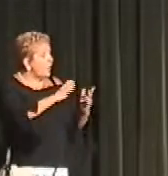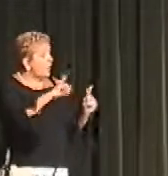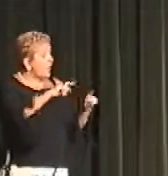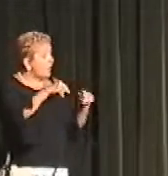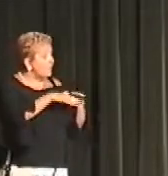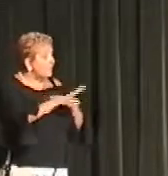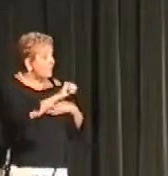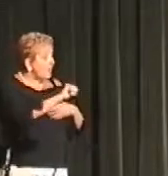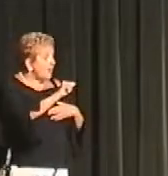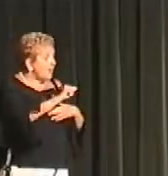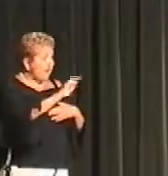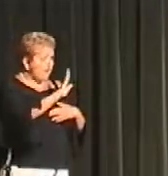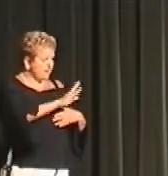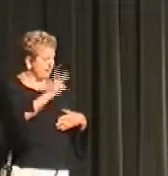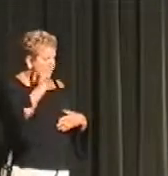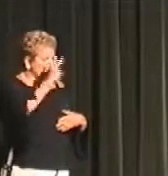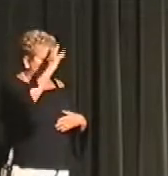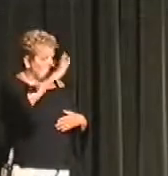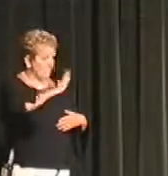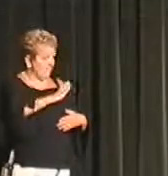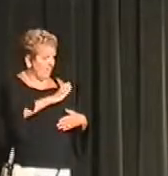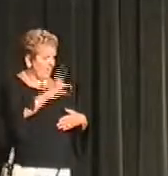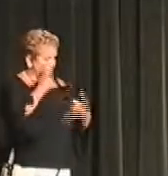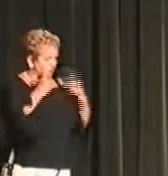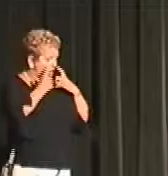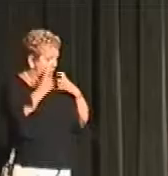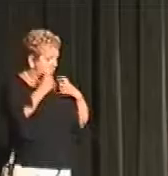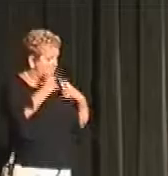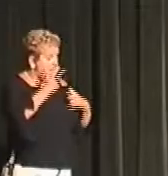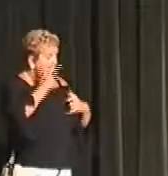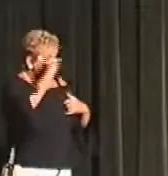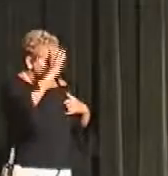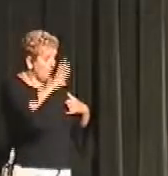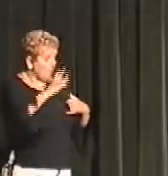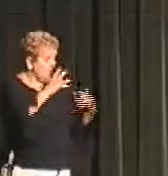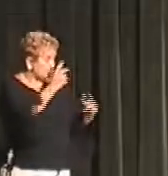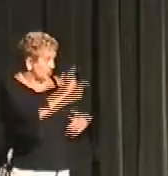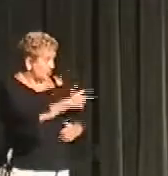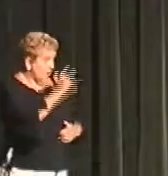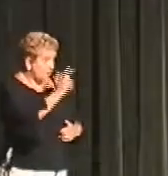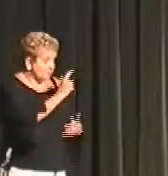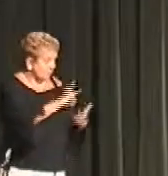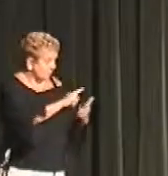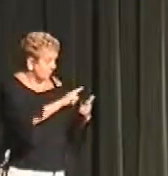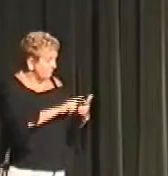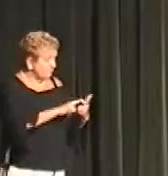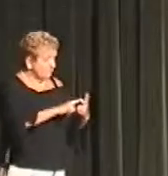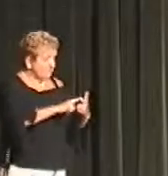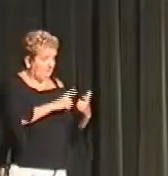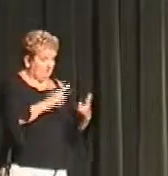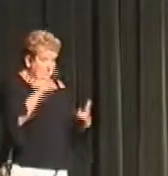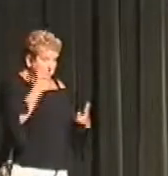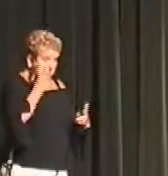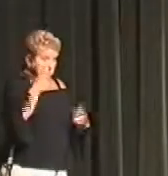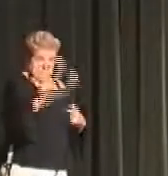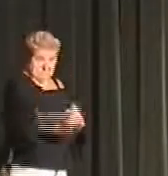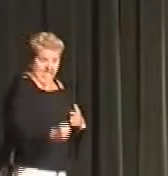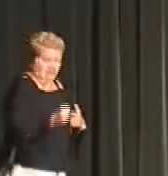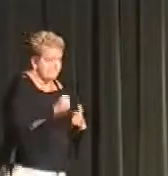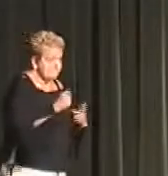cry. I've seen men shot, I've seen them stabbed, I've seen them arrested, I've seen their wives leave them, I've seen them, their kids overdose. I've seen a